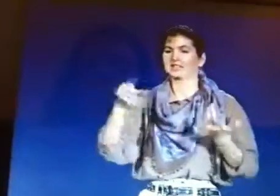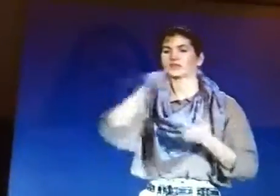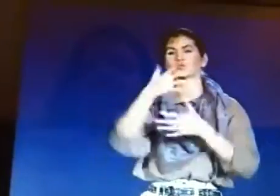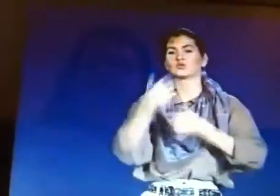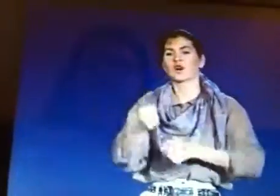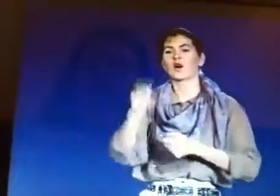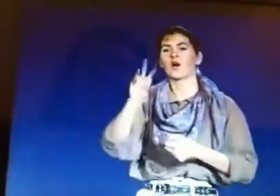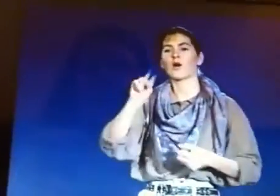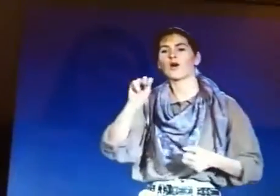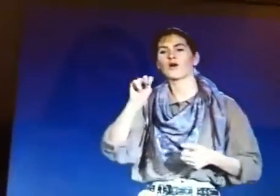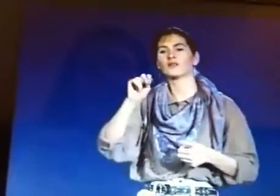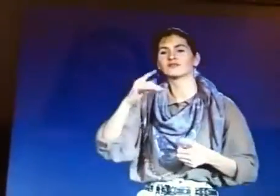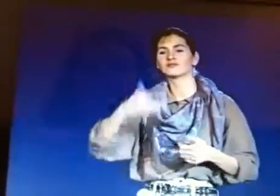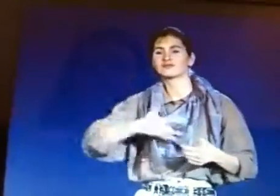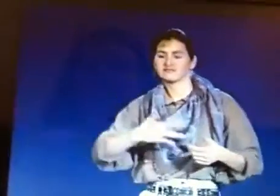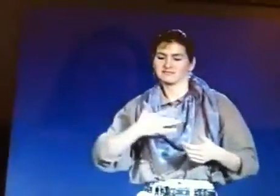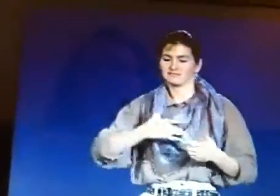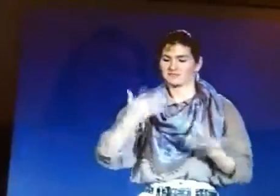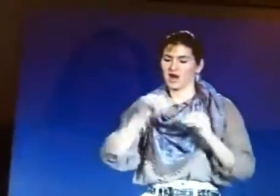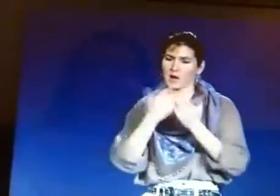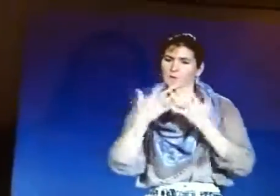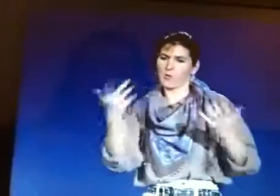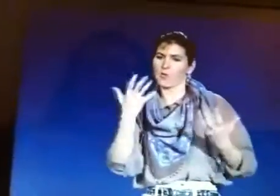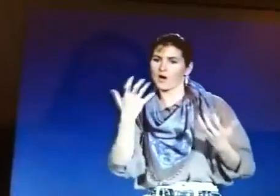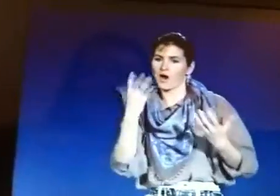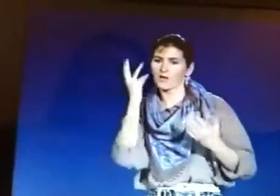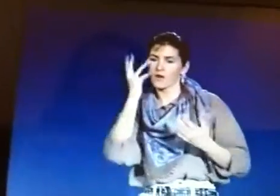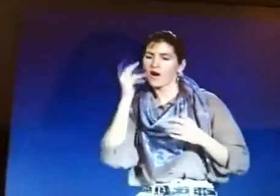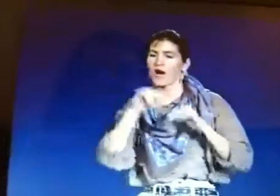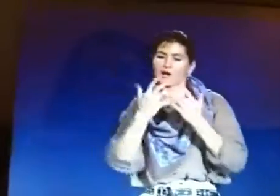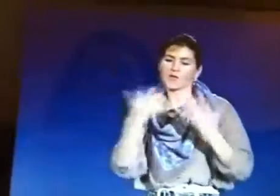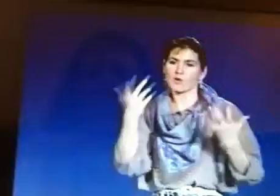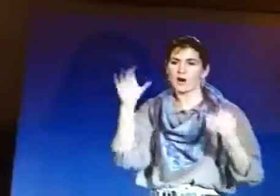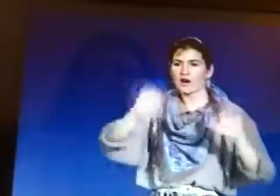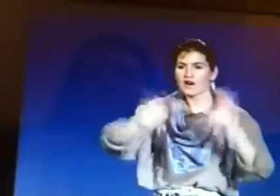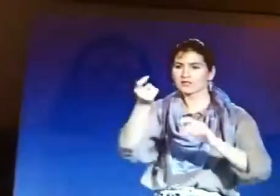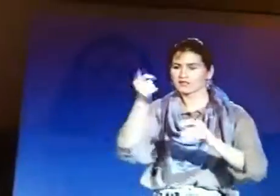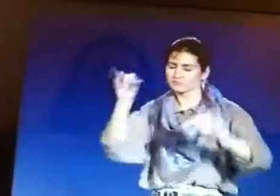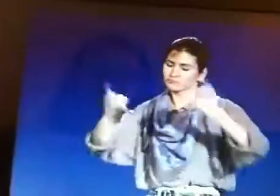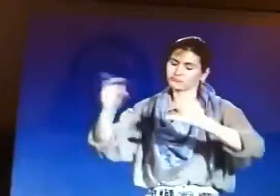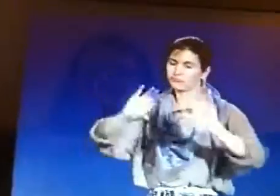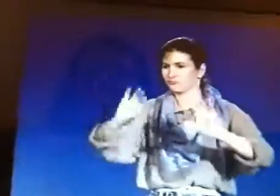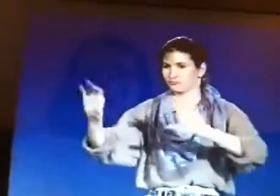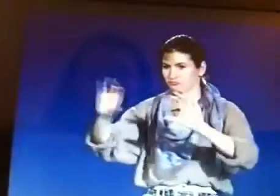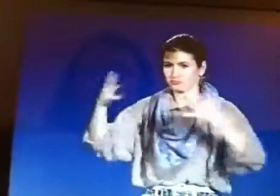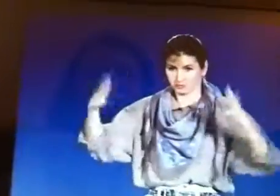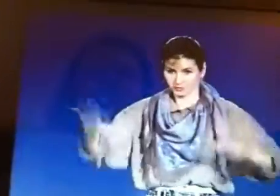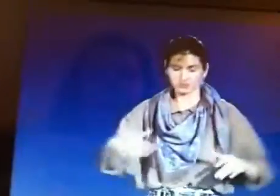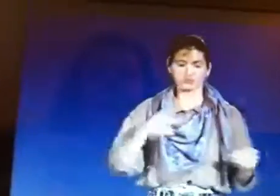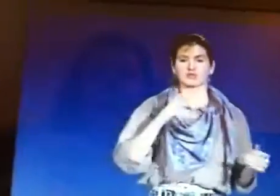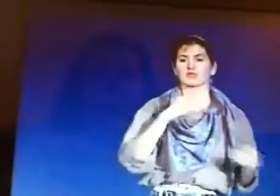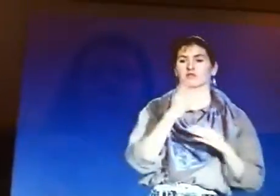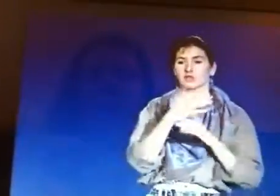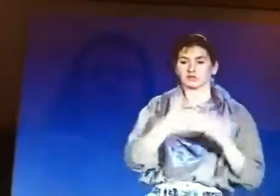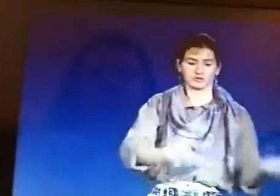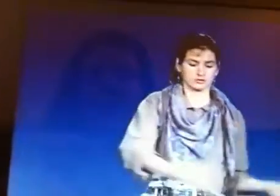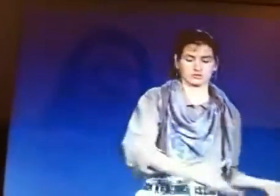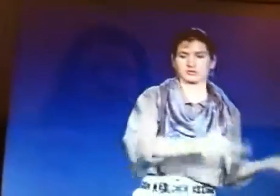goes, I don't really like to measure. Just put however much, wine, oil you want in there. It doesn't really